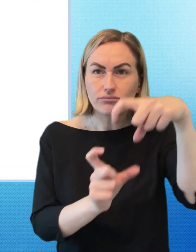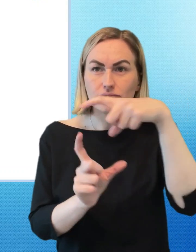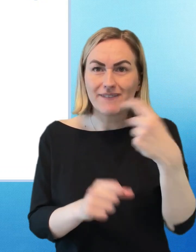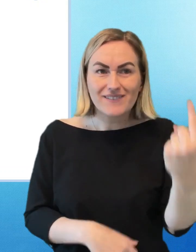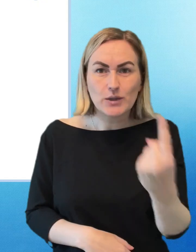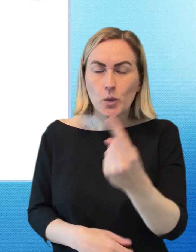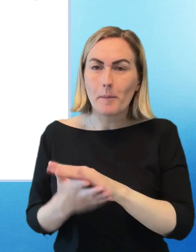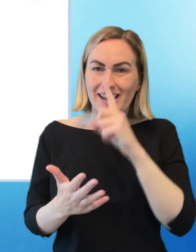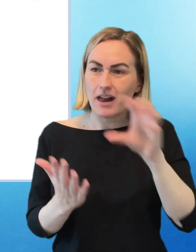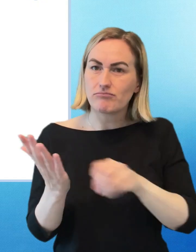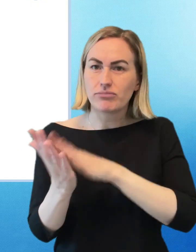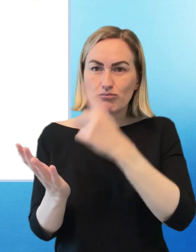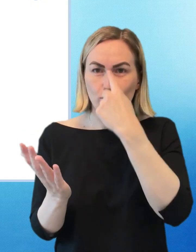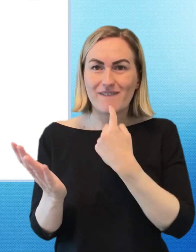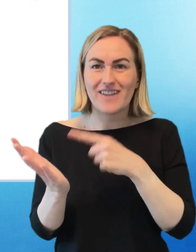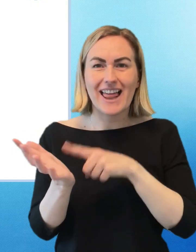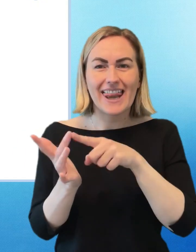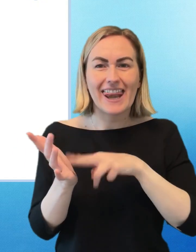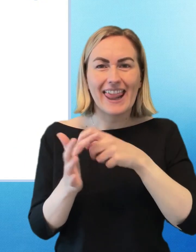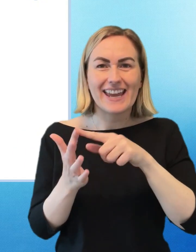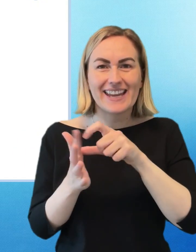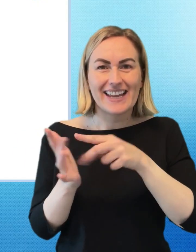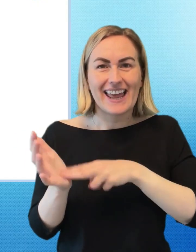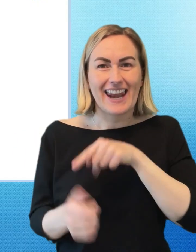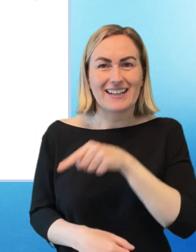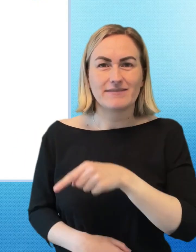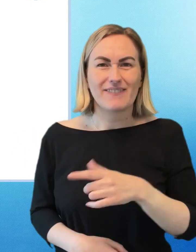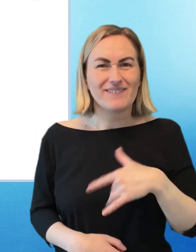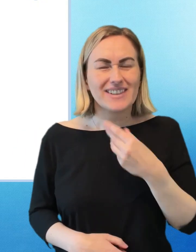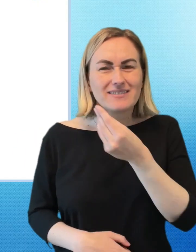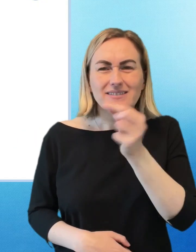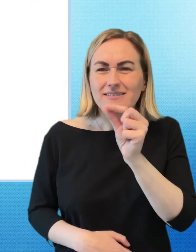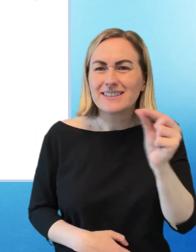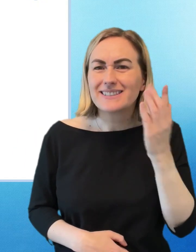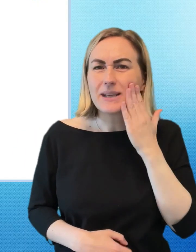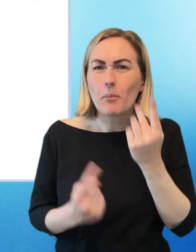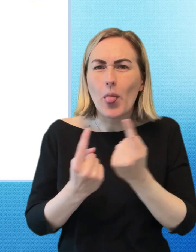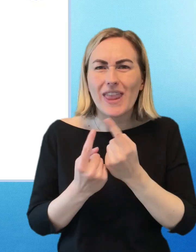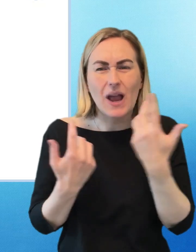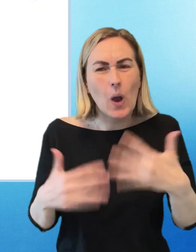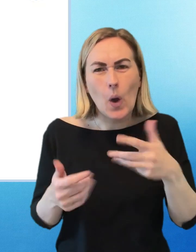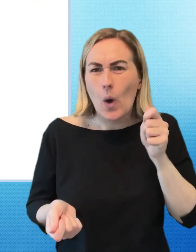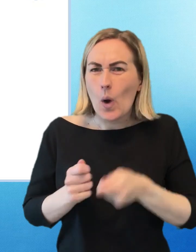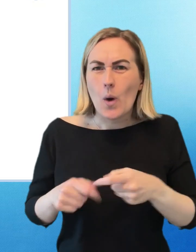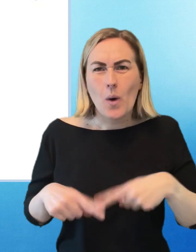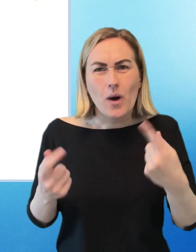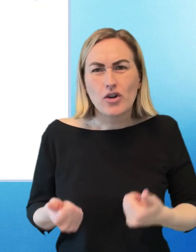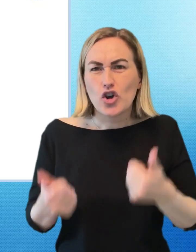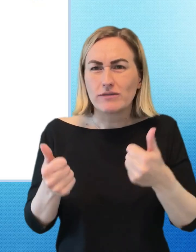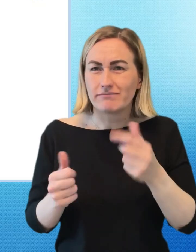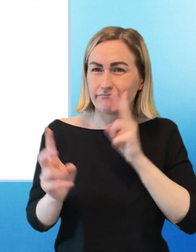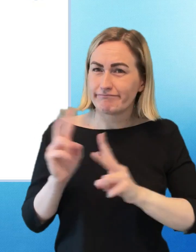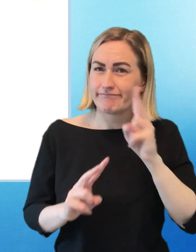on their LinkedIn profiles. And this simple aspect was really impactful because we could see that students had set